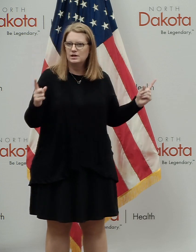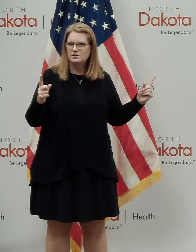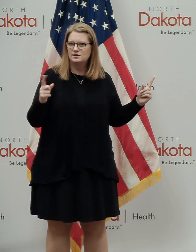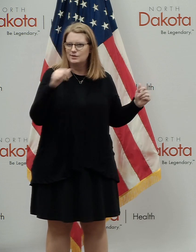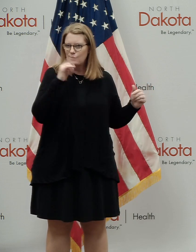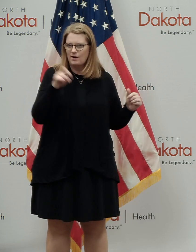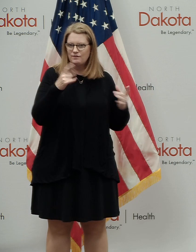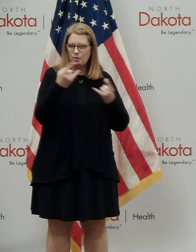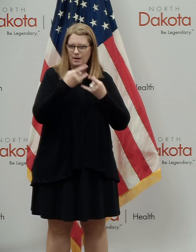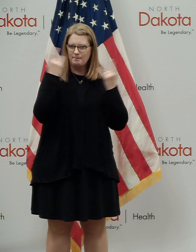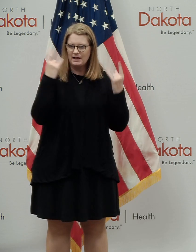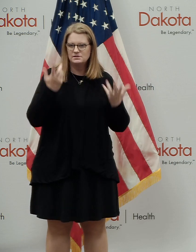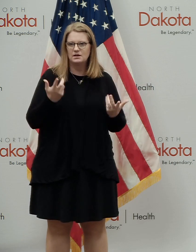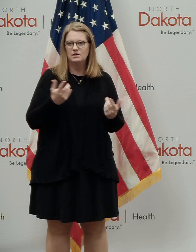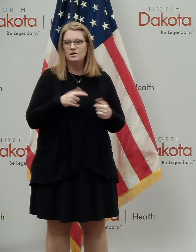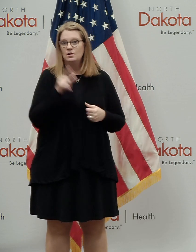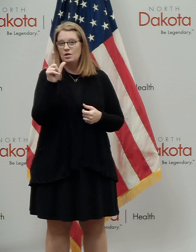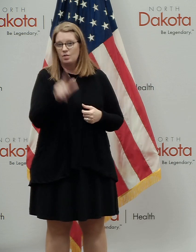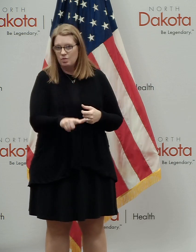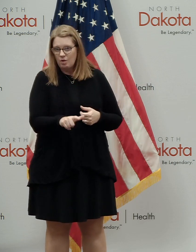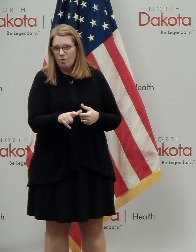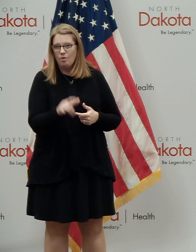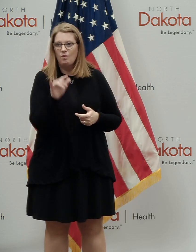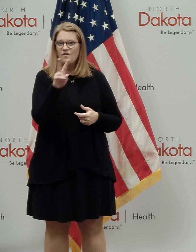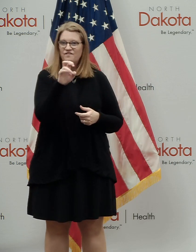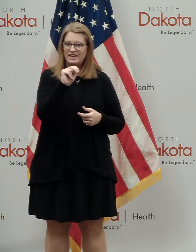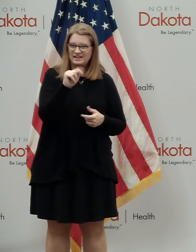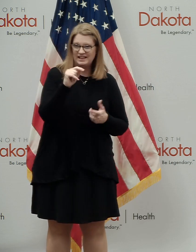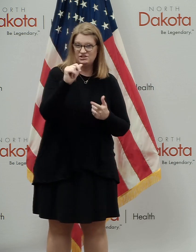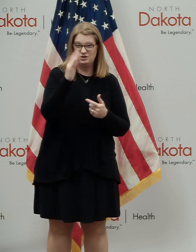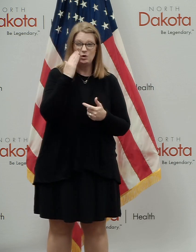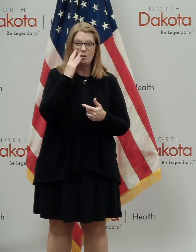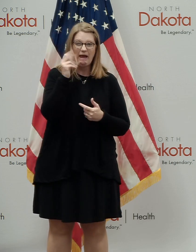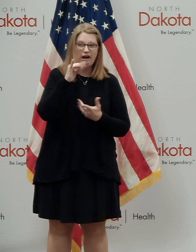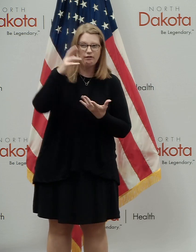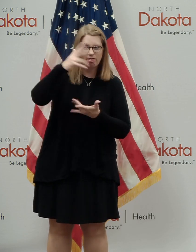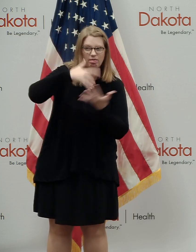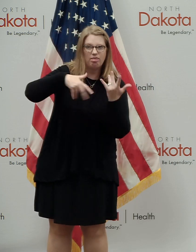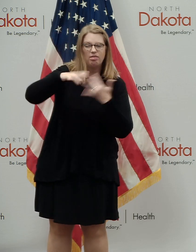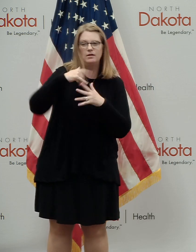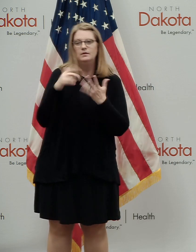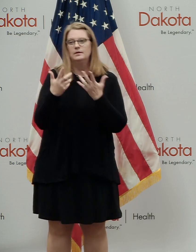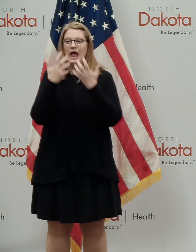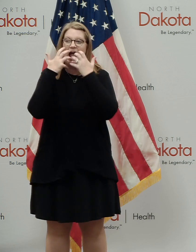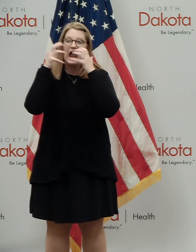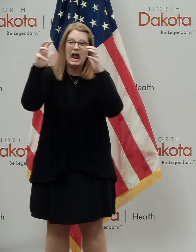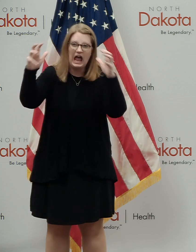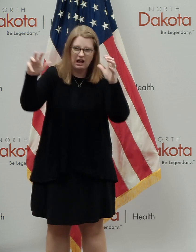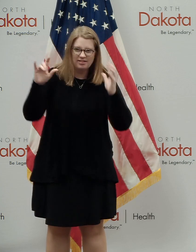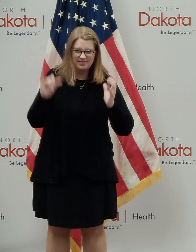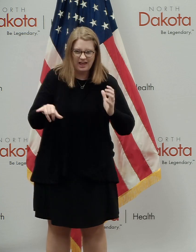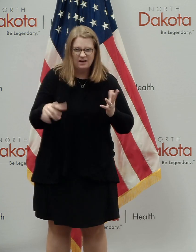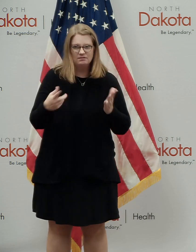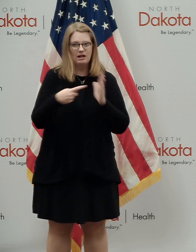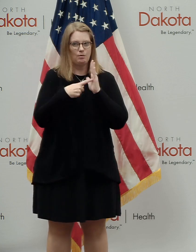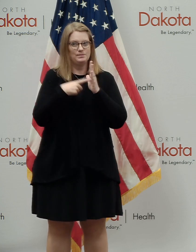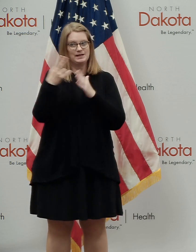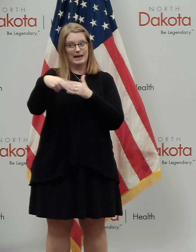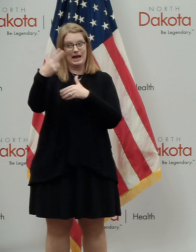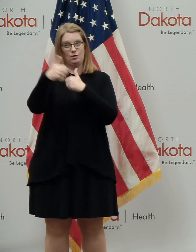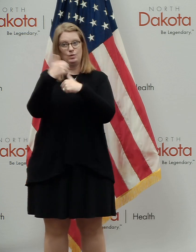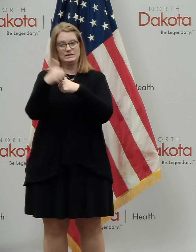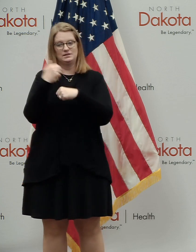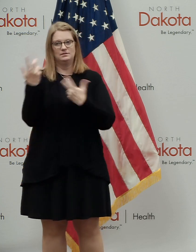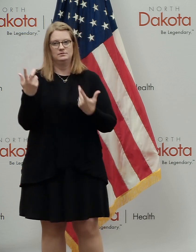But it's, low ventilation, high crowds, loud. If it's loud noises, people talking loud, people cheering, those represent higher risk.